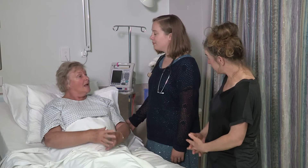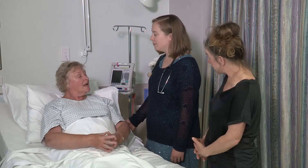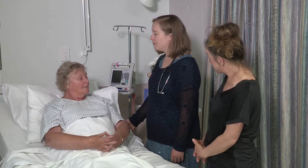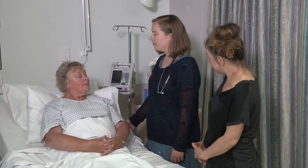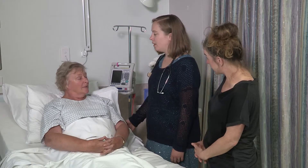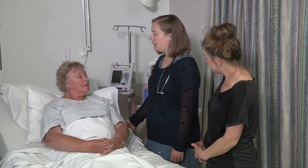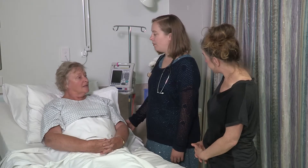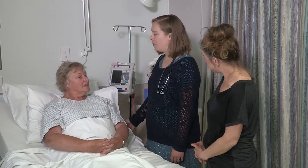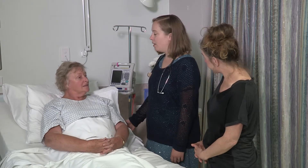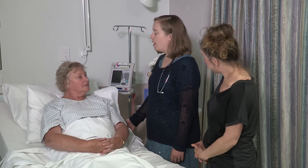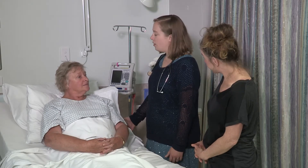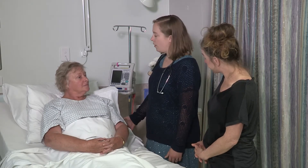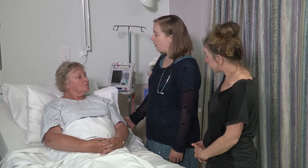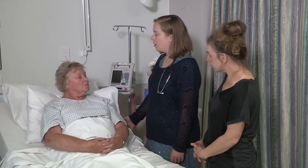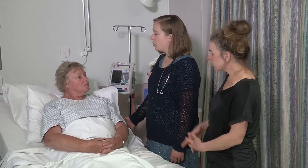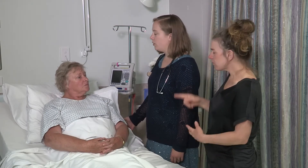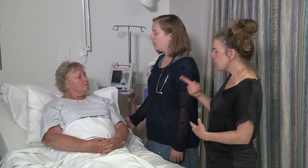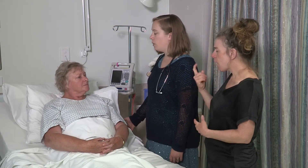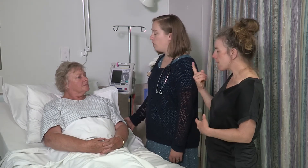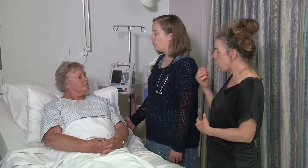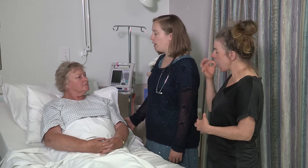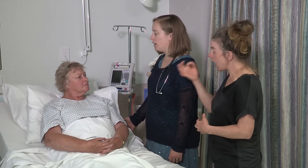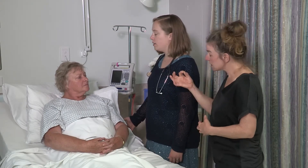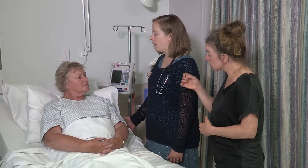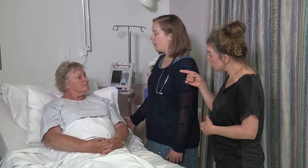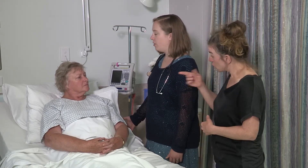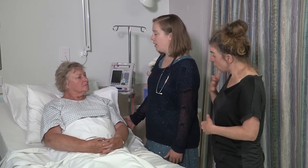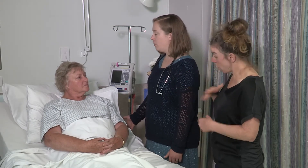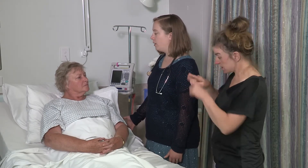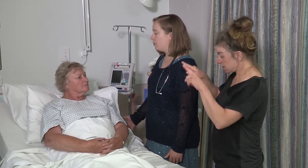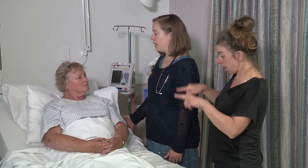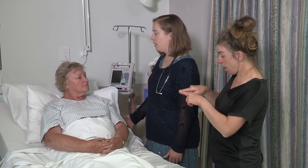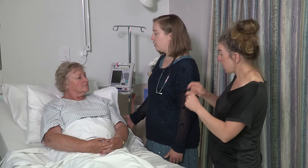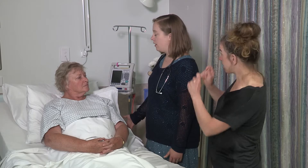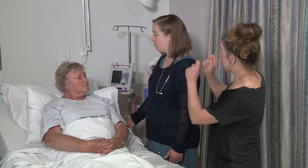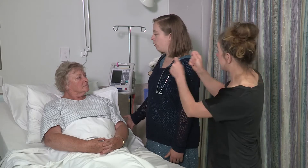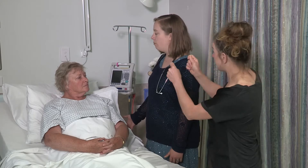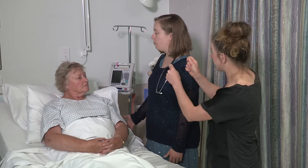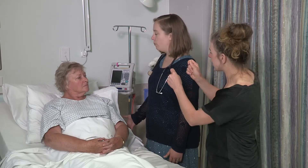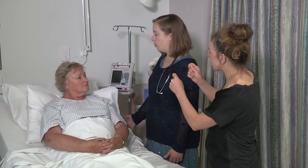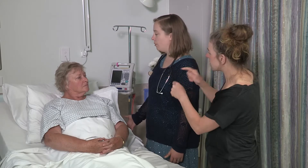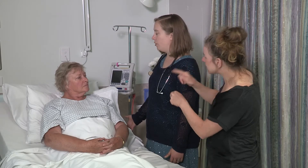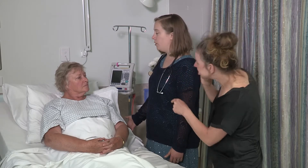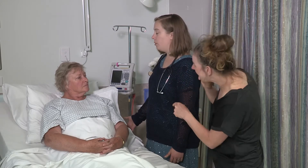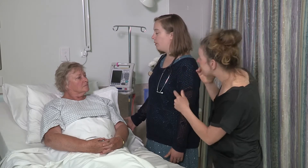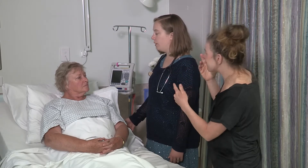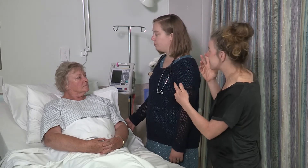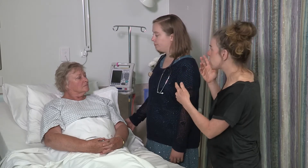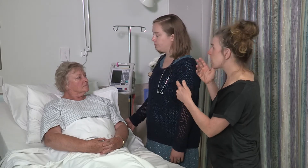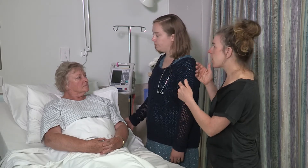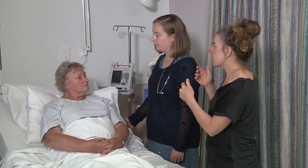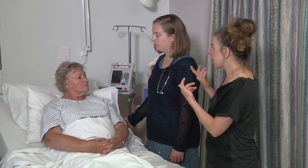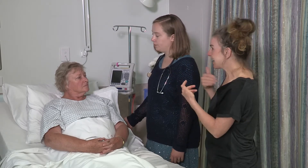Yeah, that would be good. Yep. Yeah. The other thing I was wondering is whether you might like a sign above the bed to explain that you're deaf and would prefer an